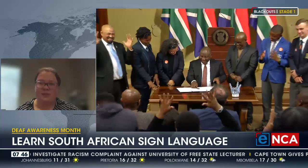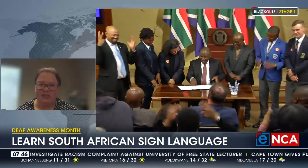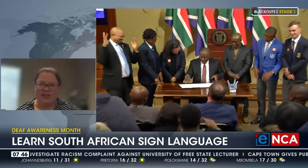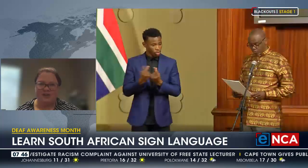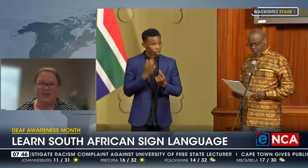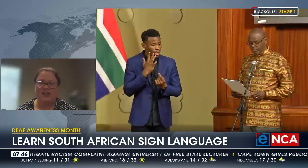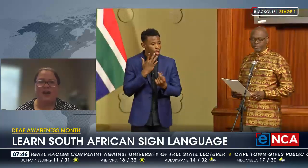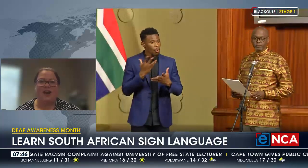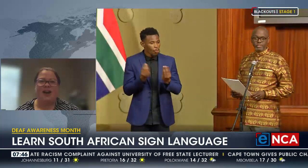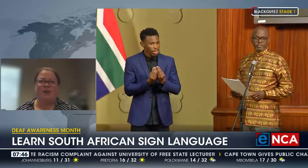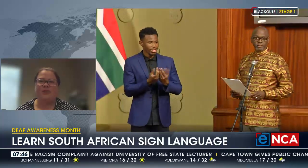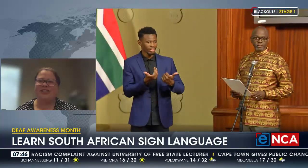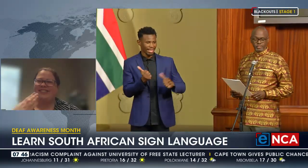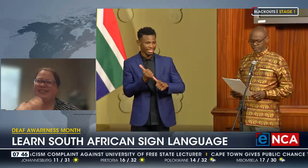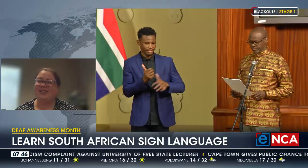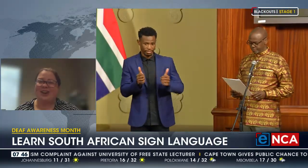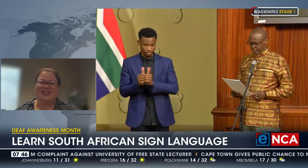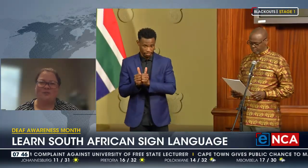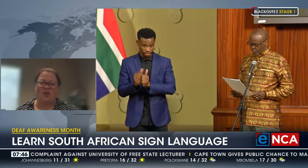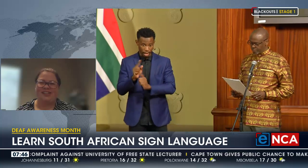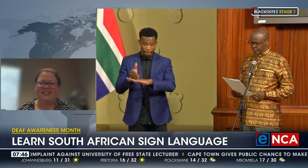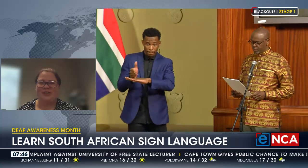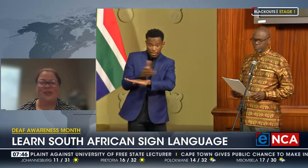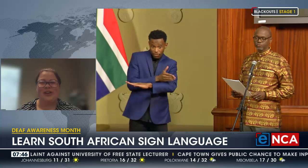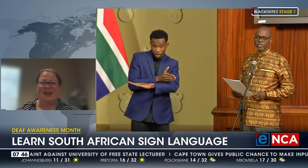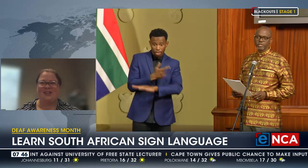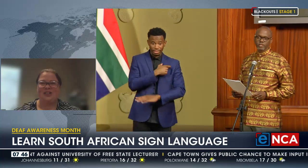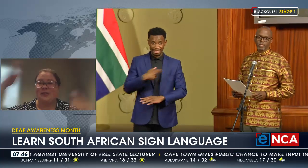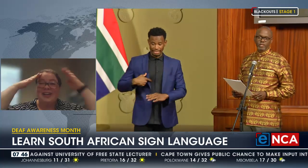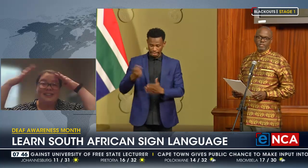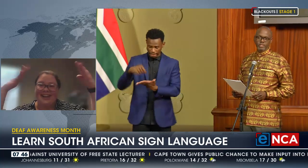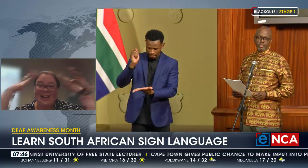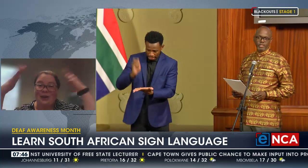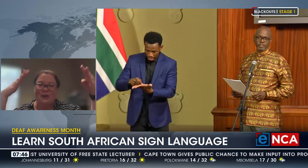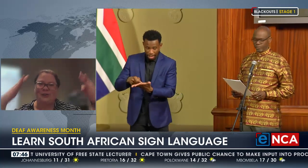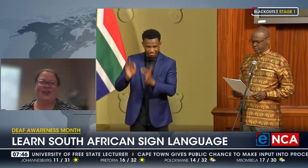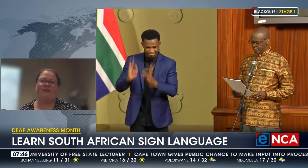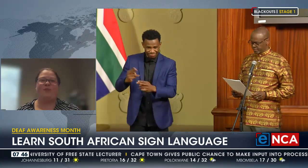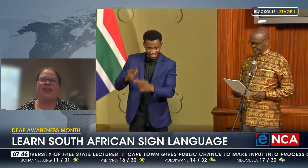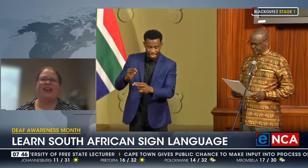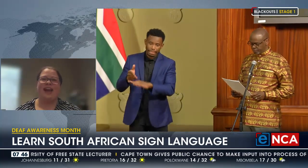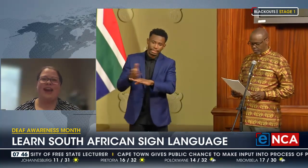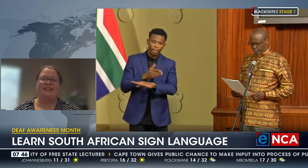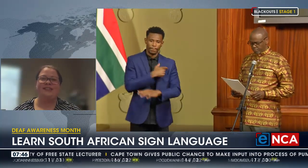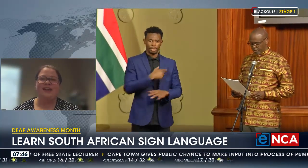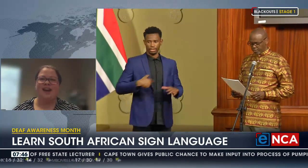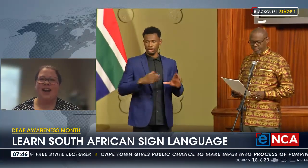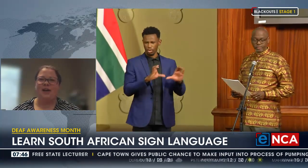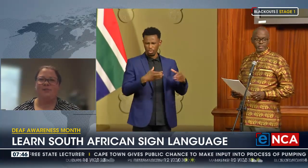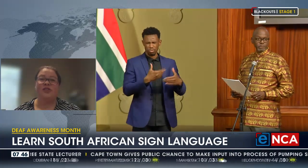friends and reach out. Just as a starting point, learn how to say hello to everybody and